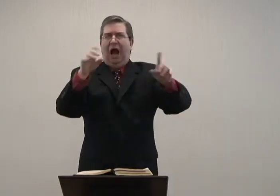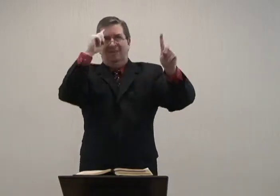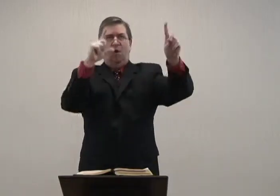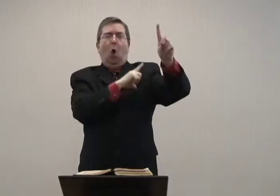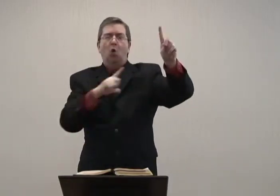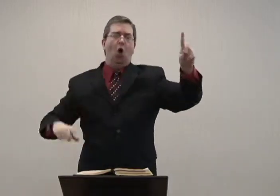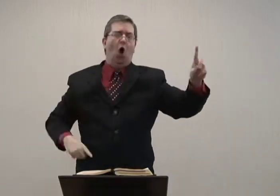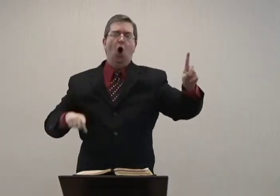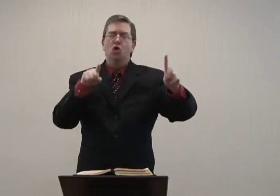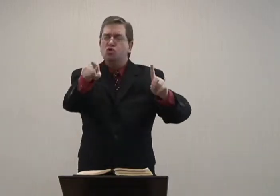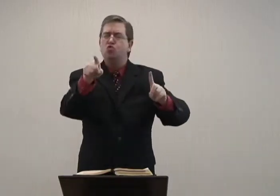You ain't mad at him?